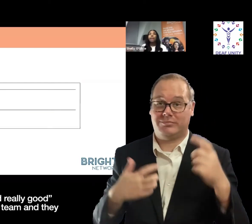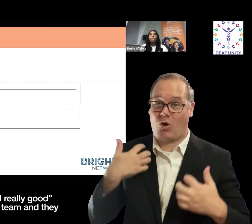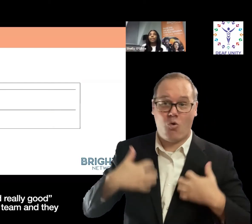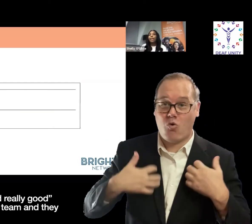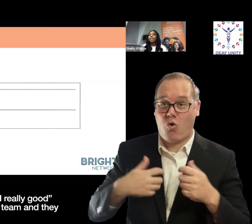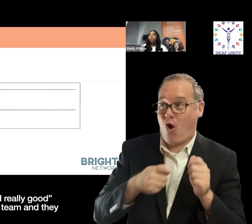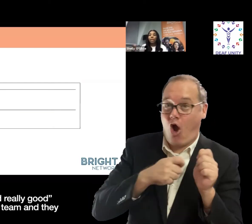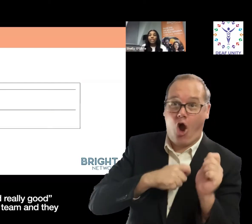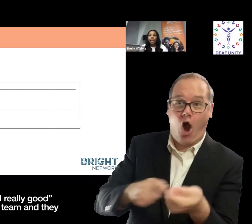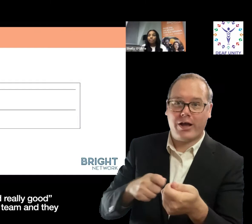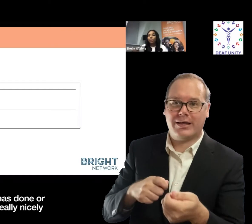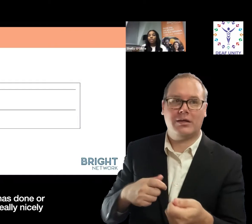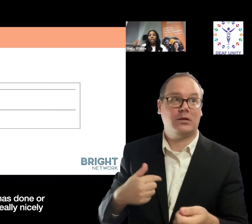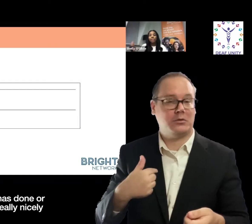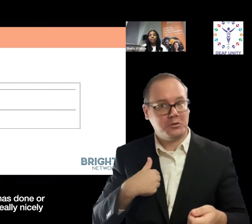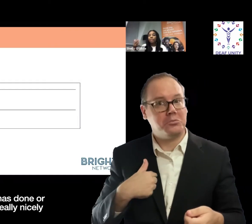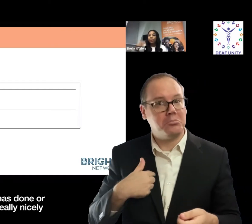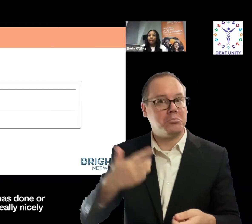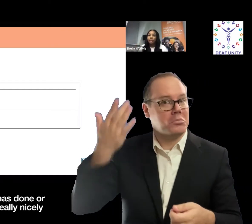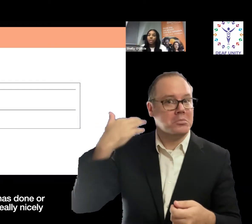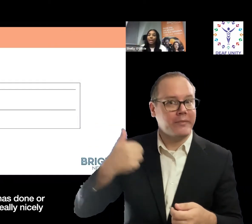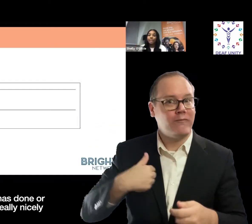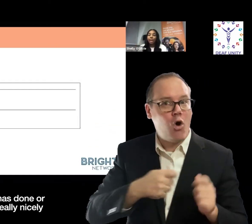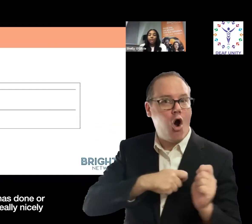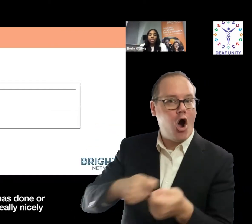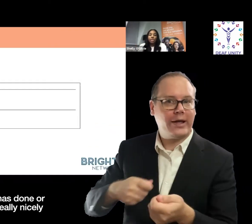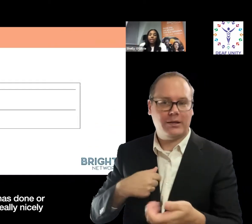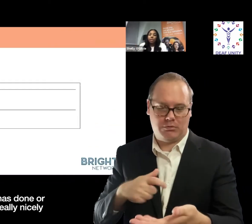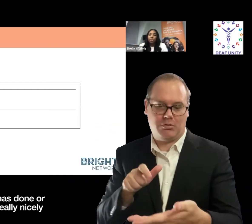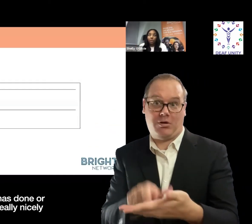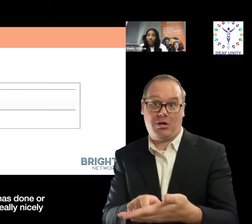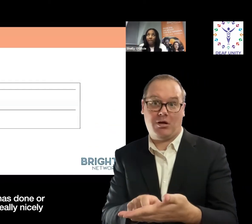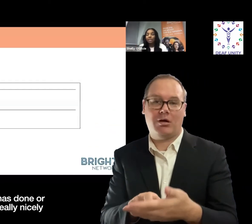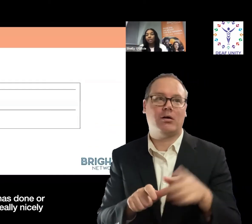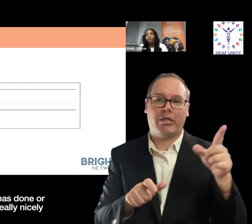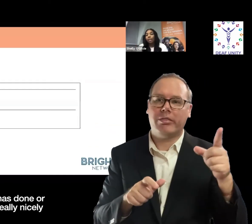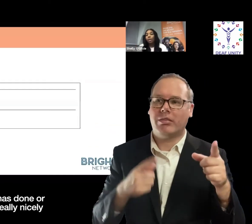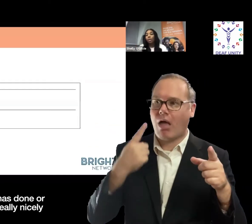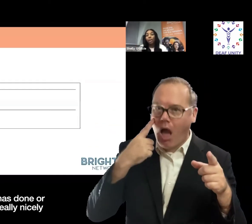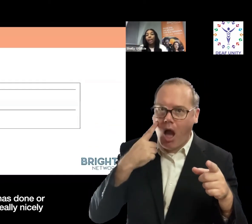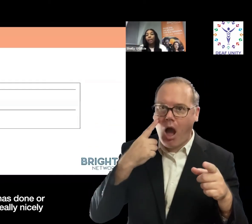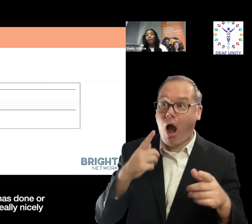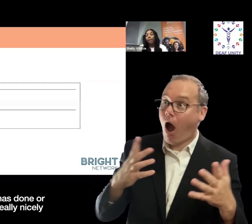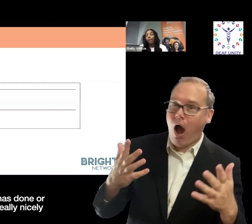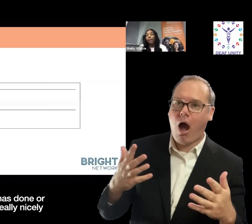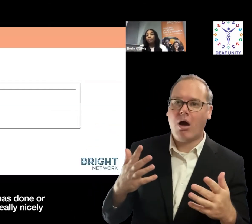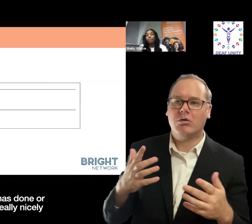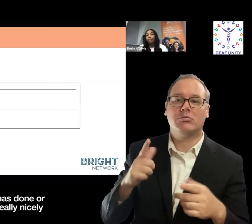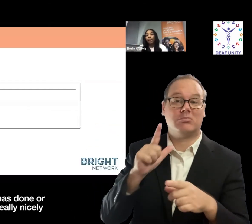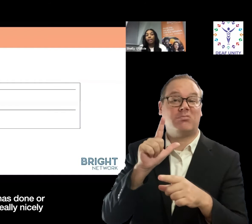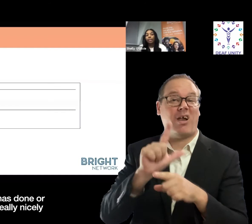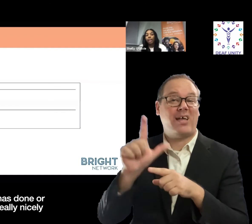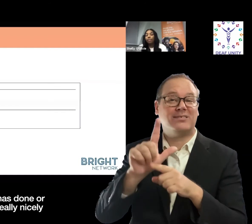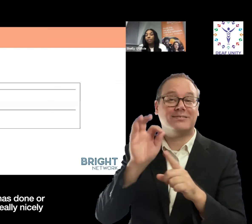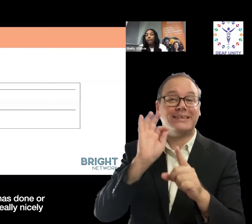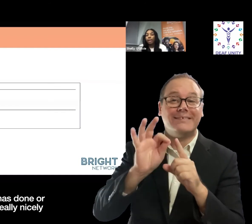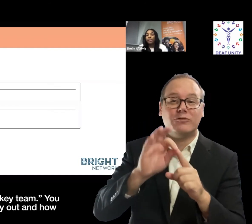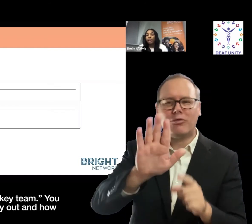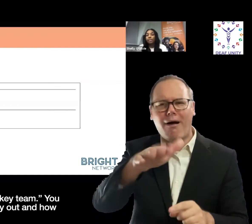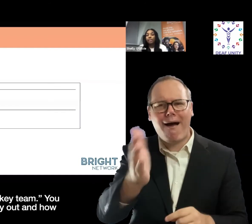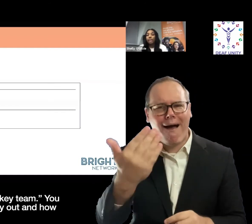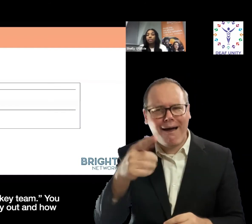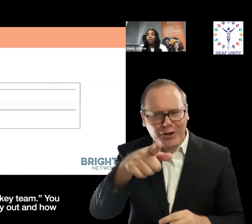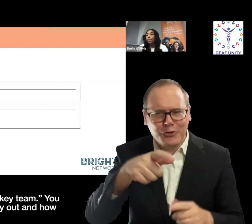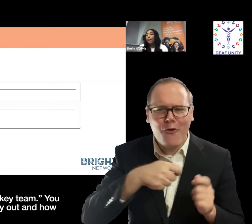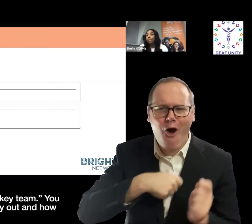maybe the company has a hockey team and they think that's really fabulous. She's done, or he has done hockey, and they fit really